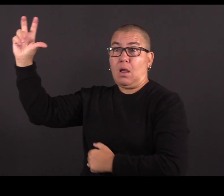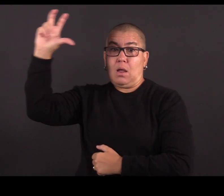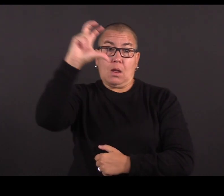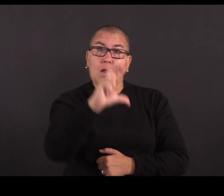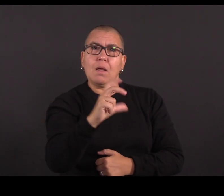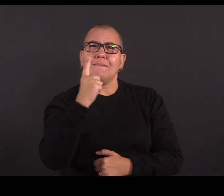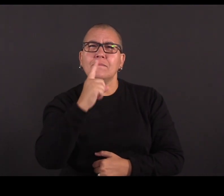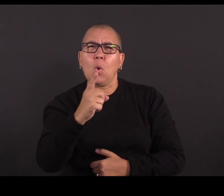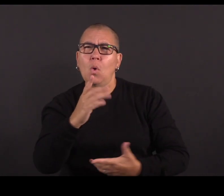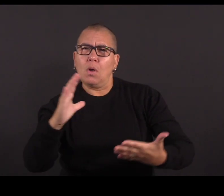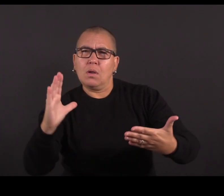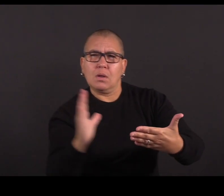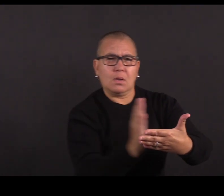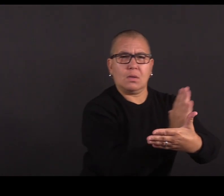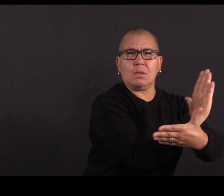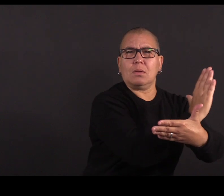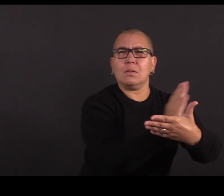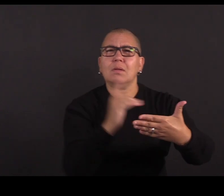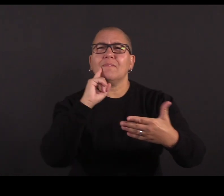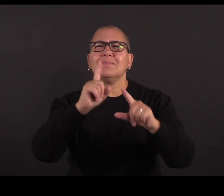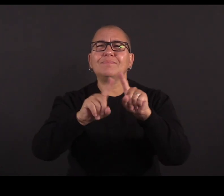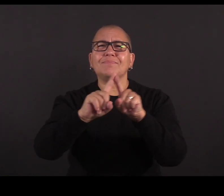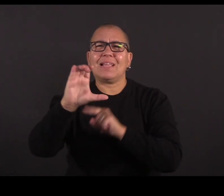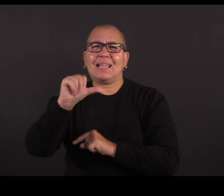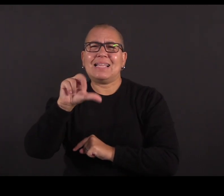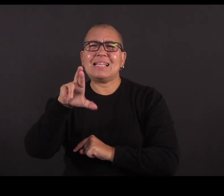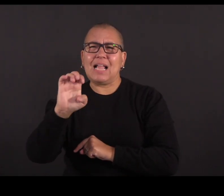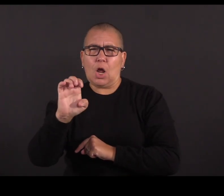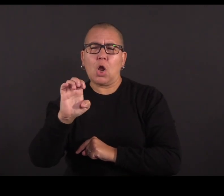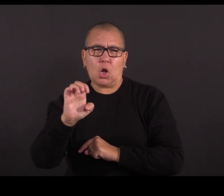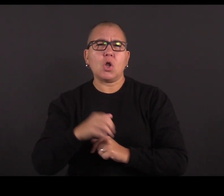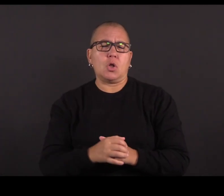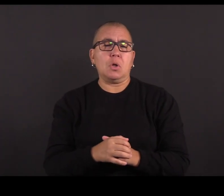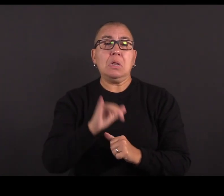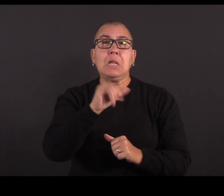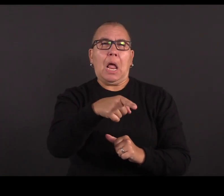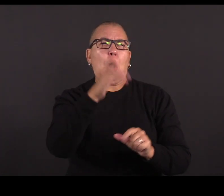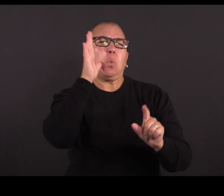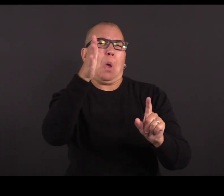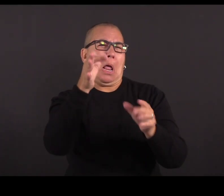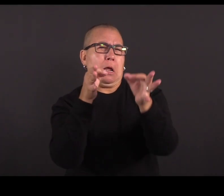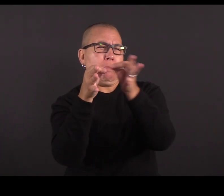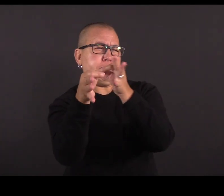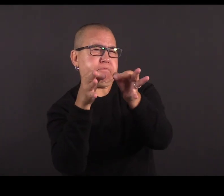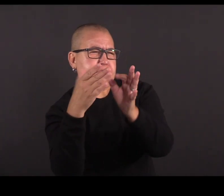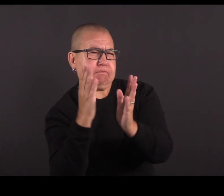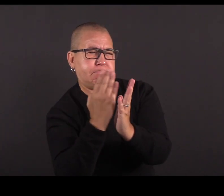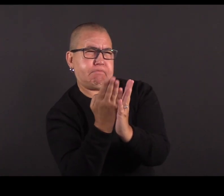funding, which we will also describe later in the session,